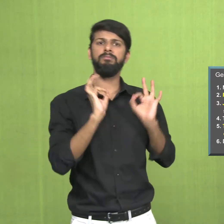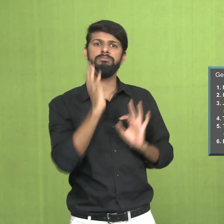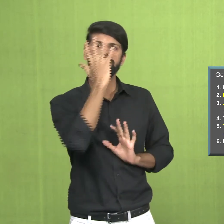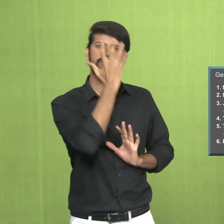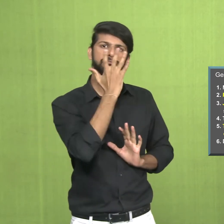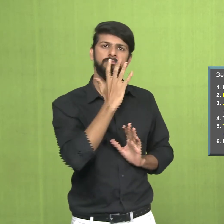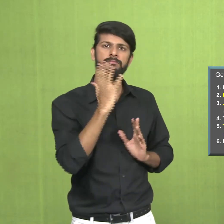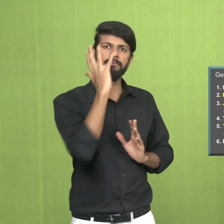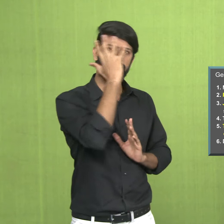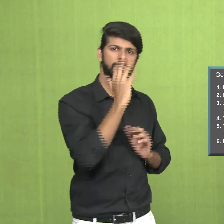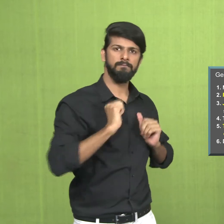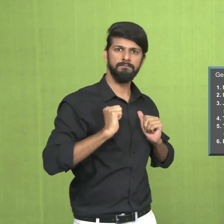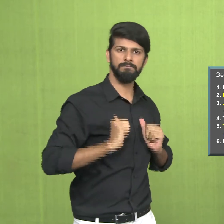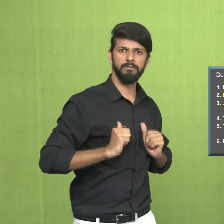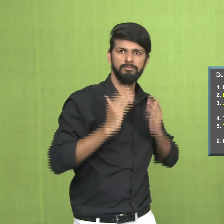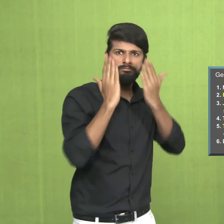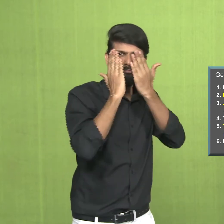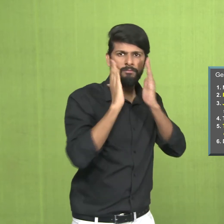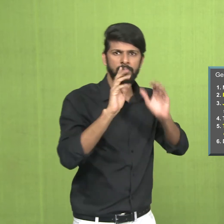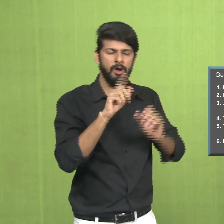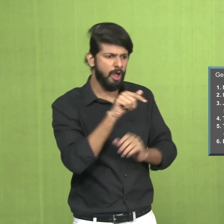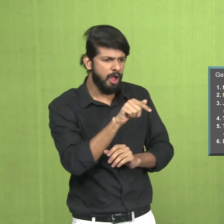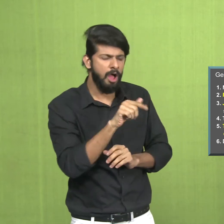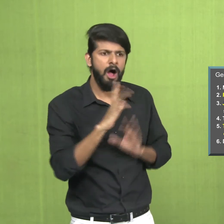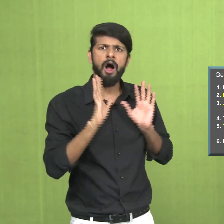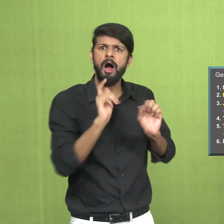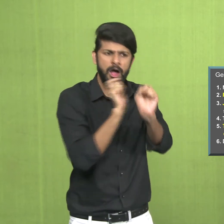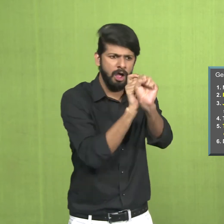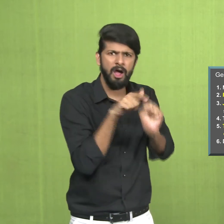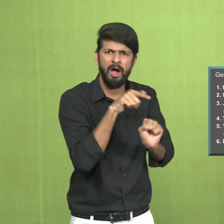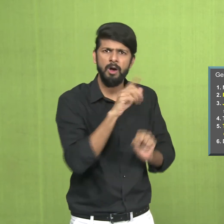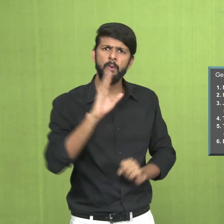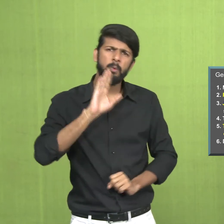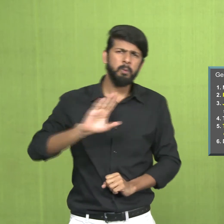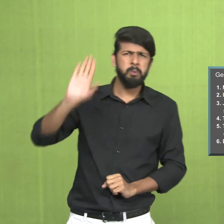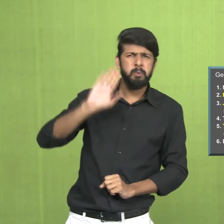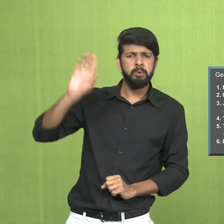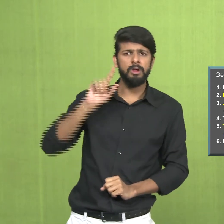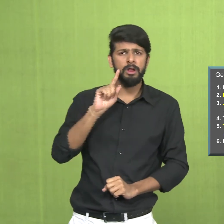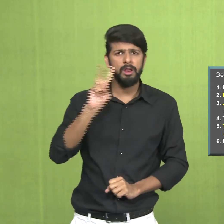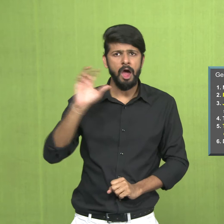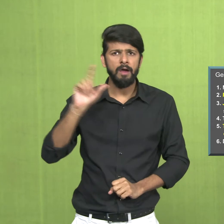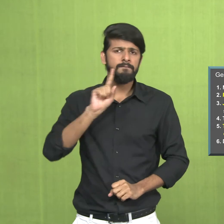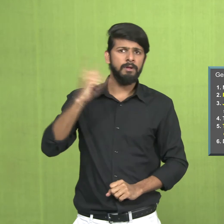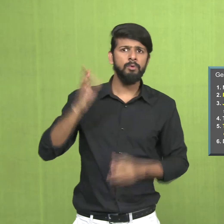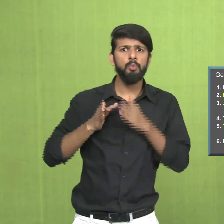The perspective about the lifestyle and the culture of IVC can be imagined from looking at the priest